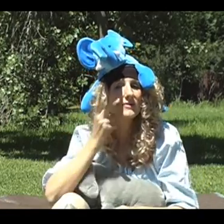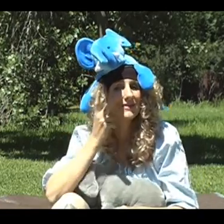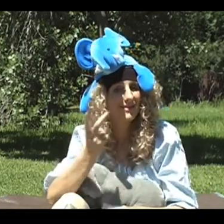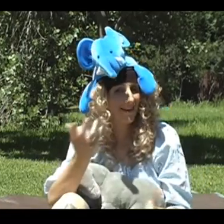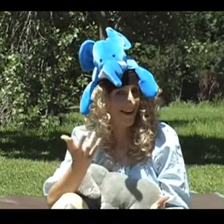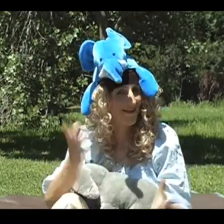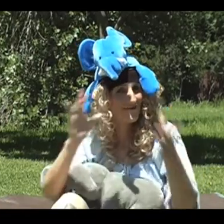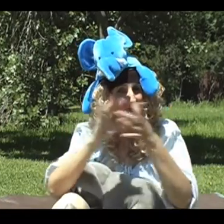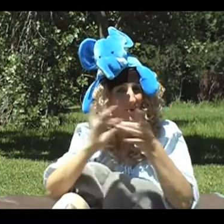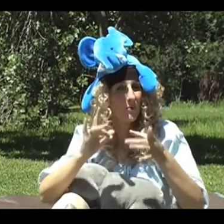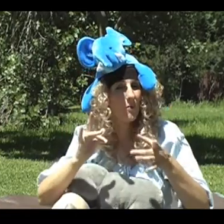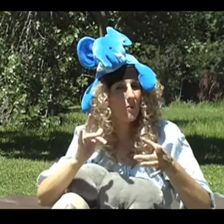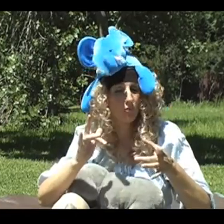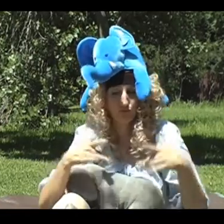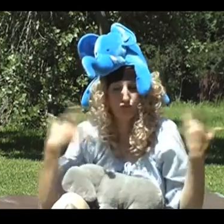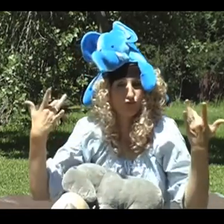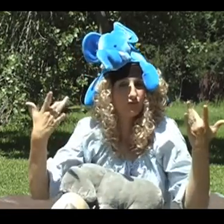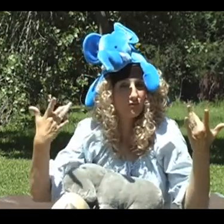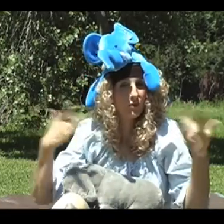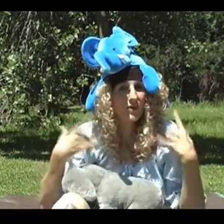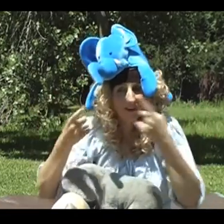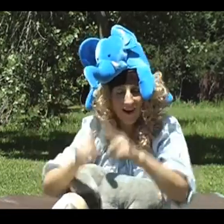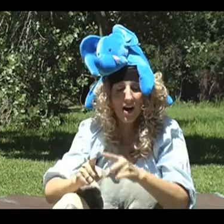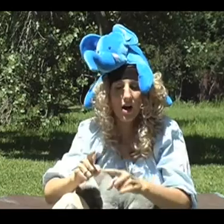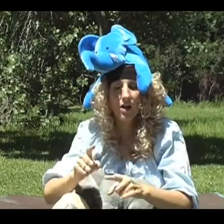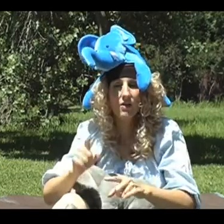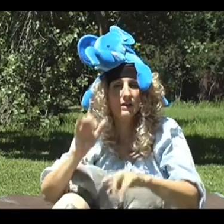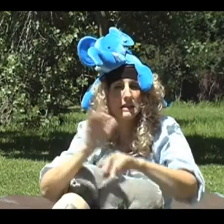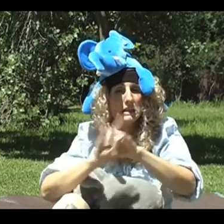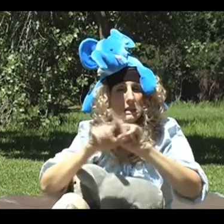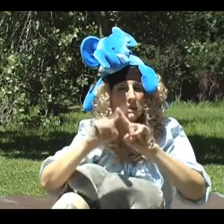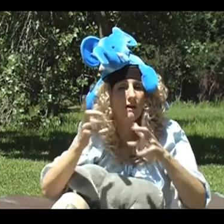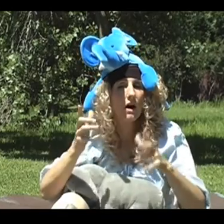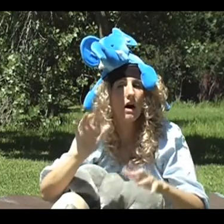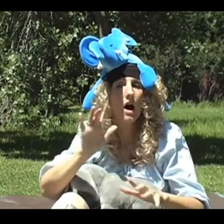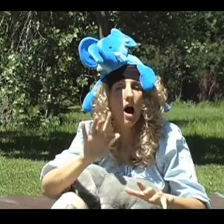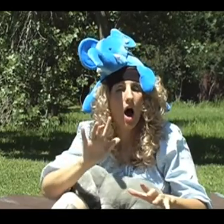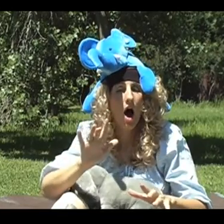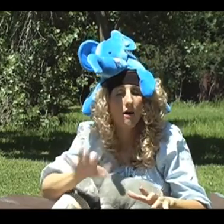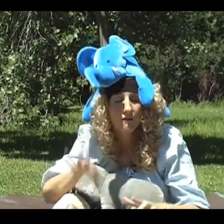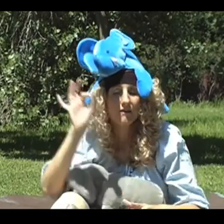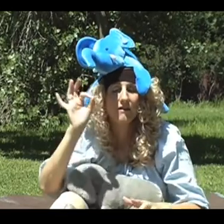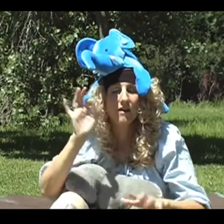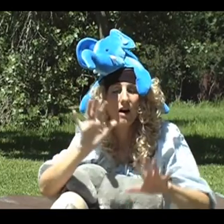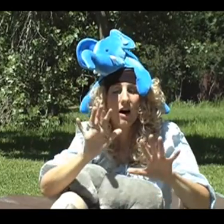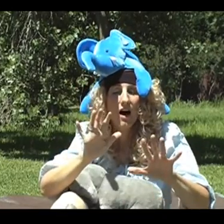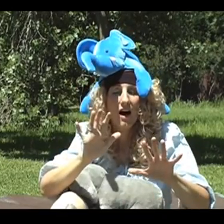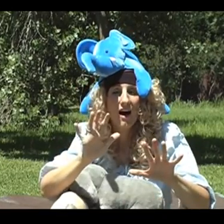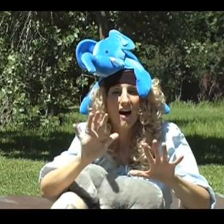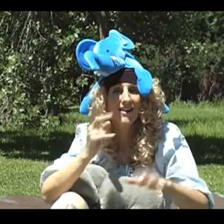Oh, our story tells us what happened. When they touched it, what did they find? What